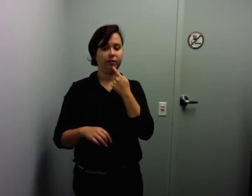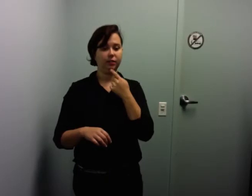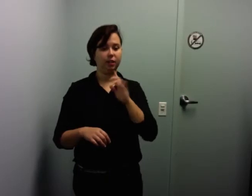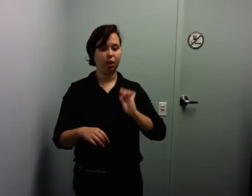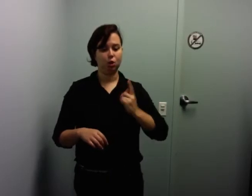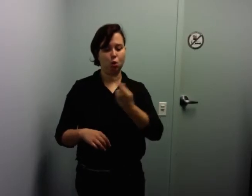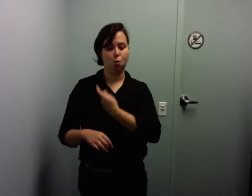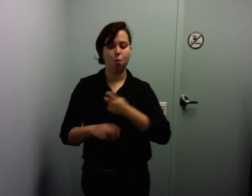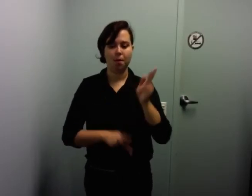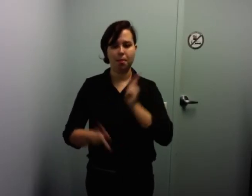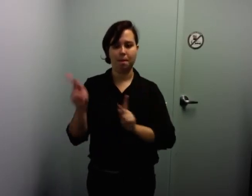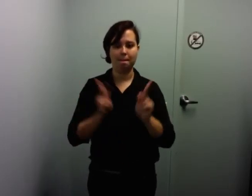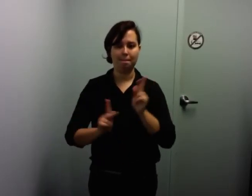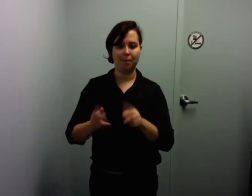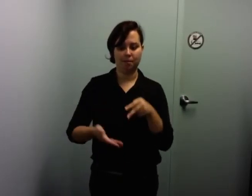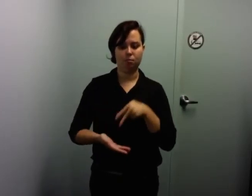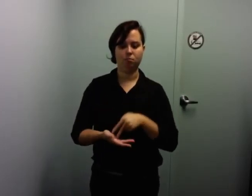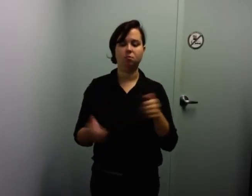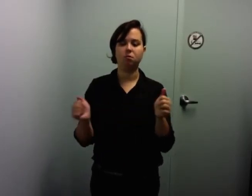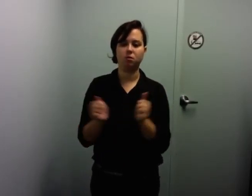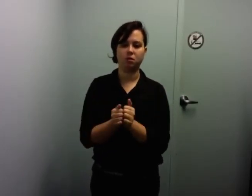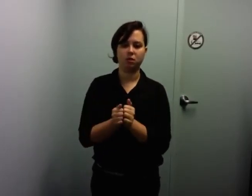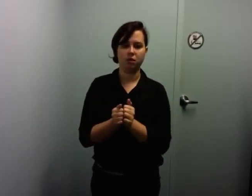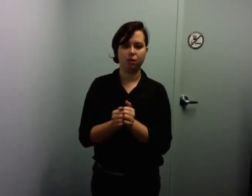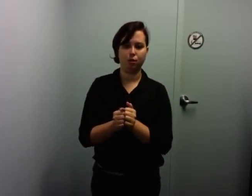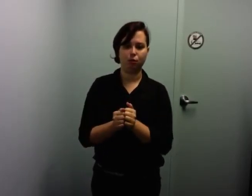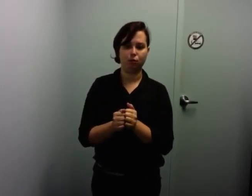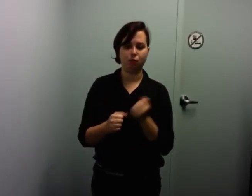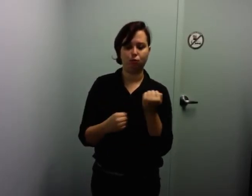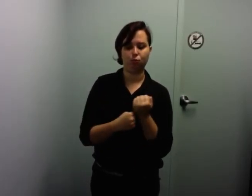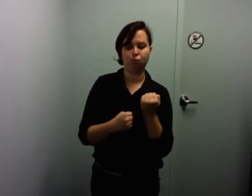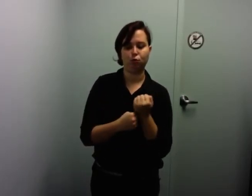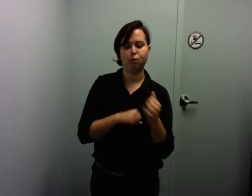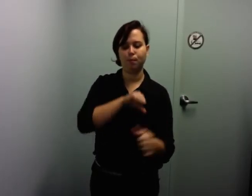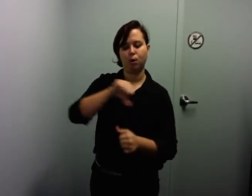FDR's reward, by the way, was to be regarded as a traitor to his class.